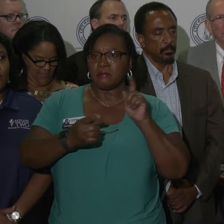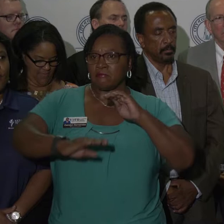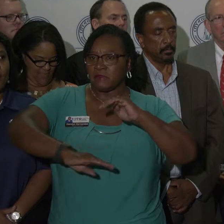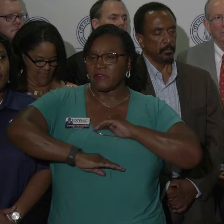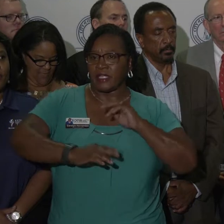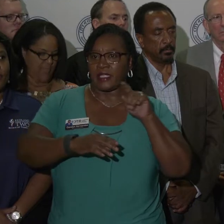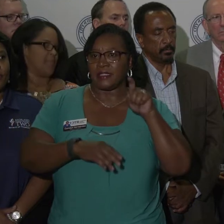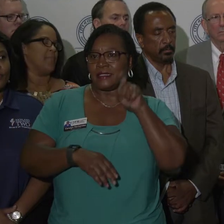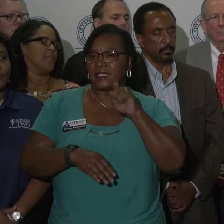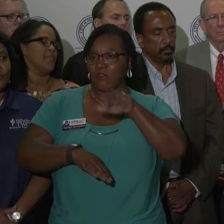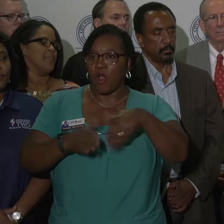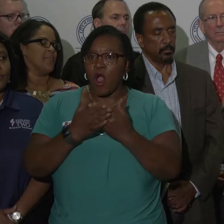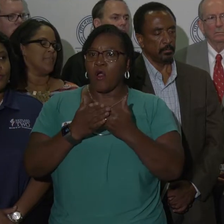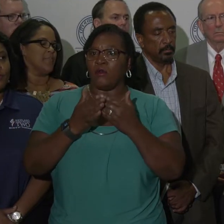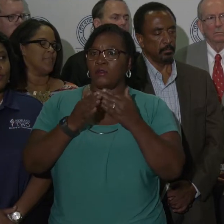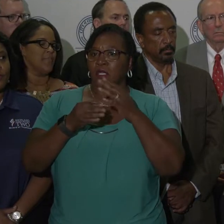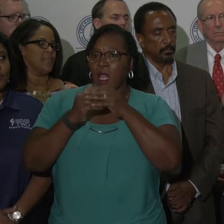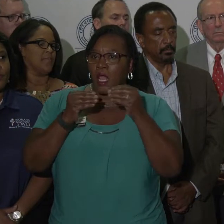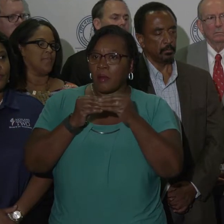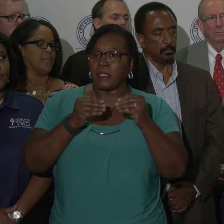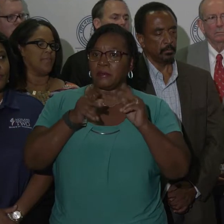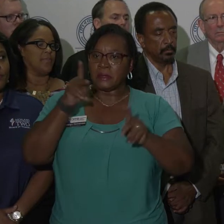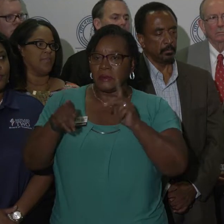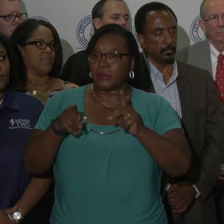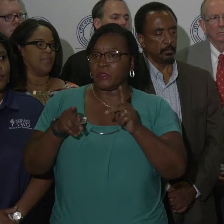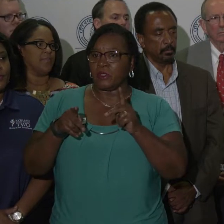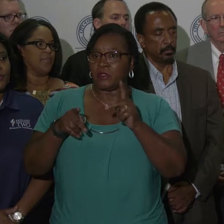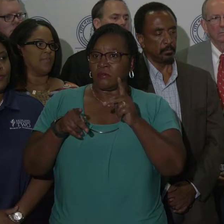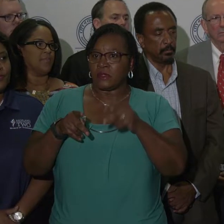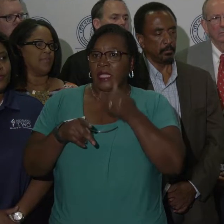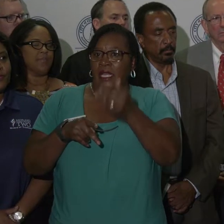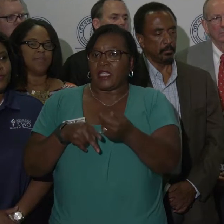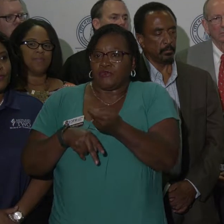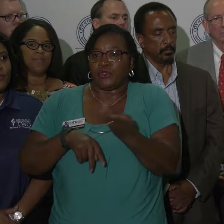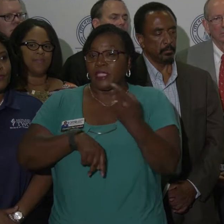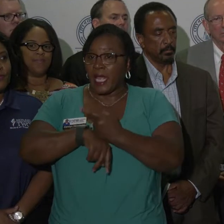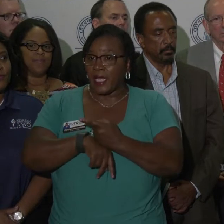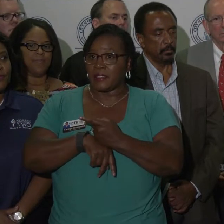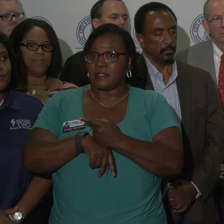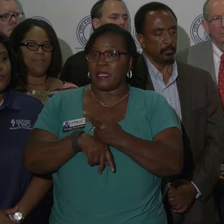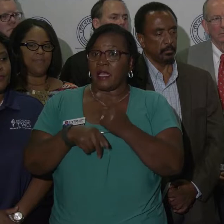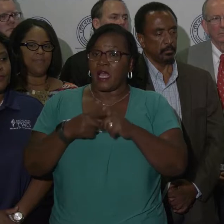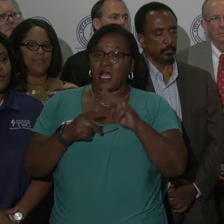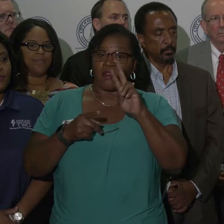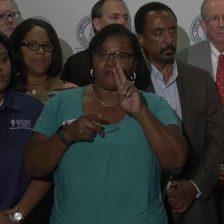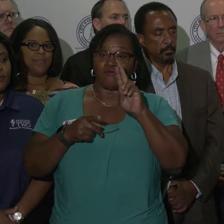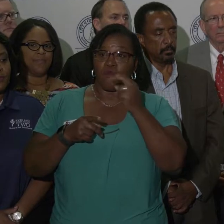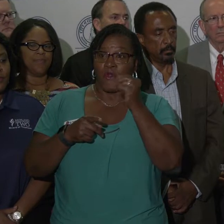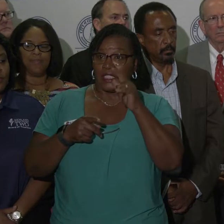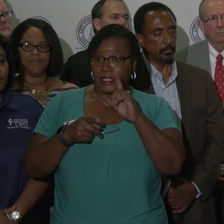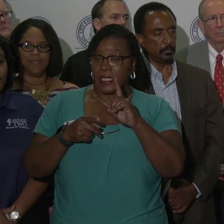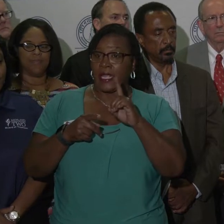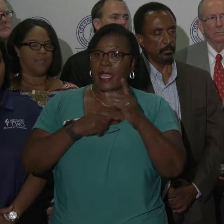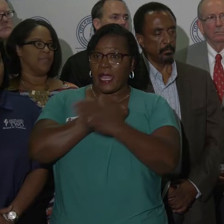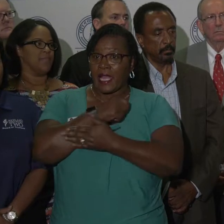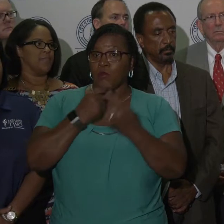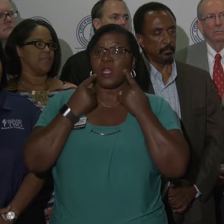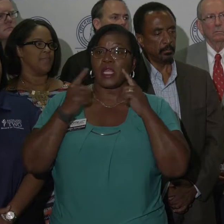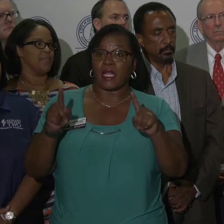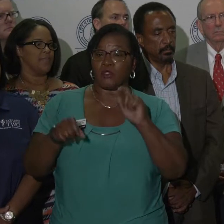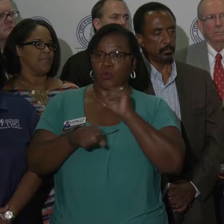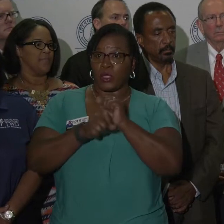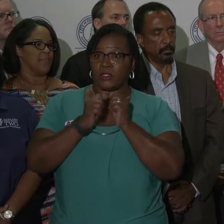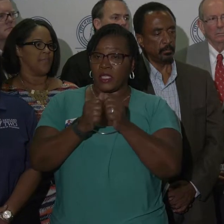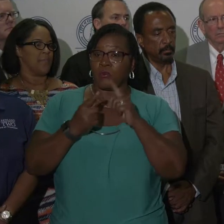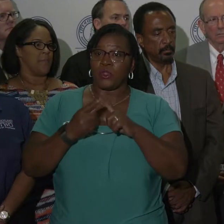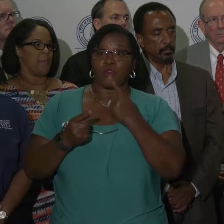entirety of Columbia's citizens over the next few days. I know that Richland County will announce that they're working closely